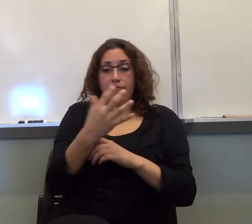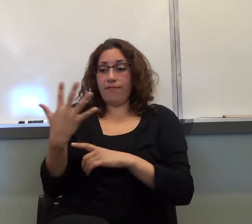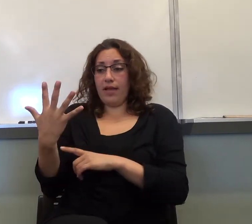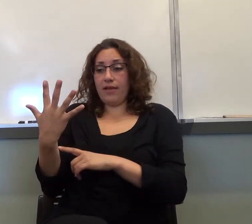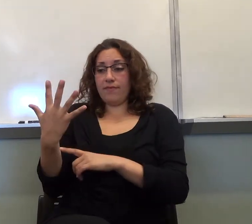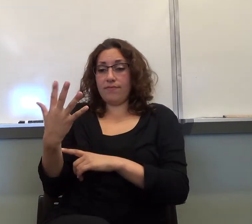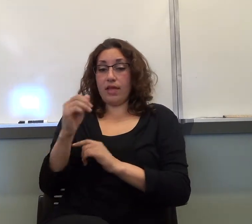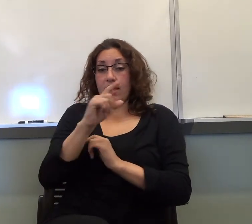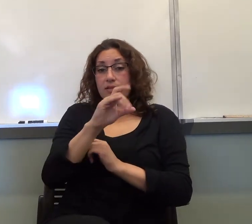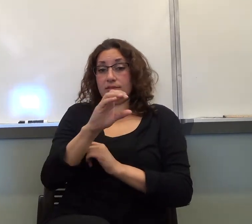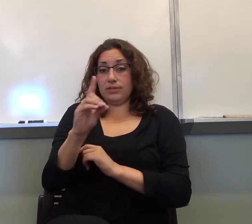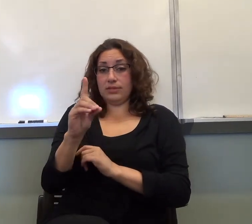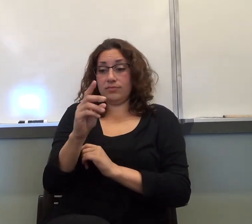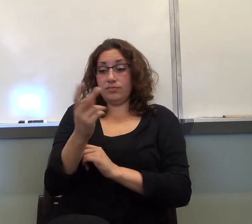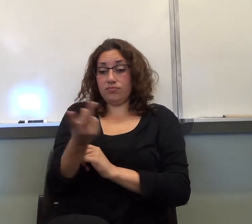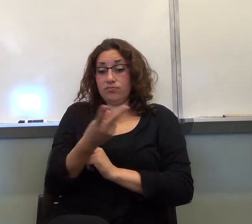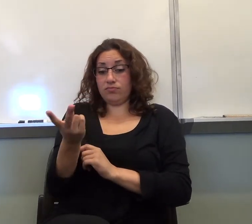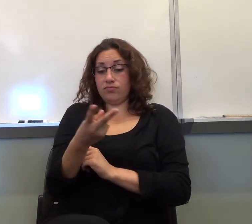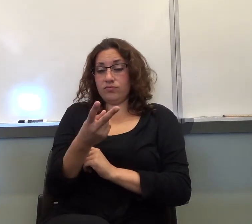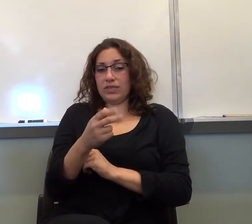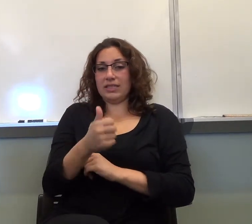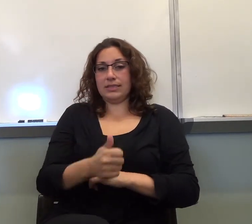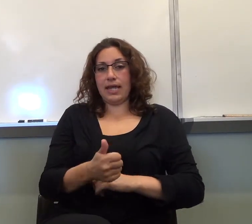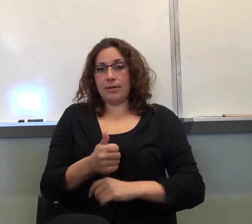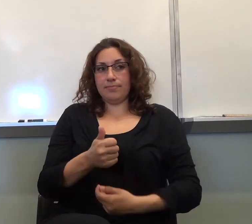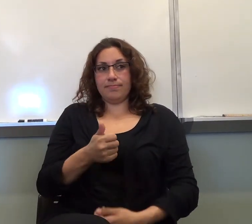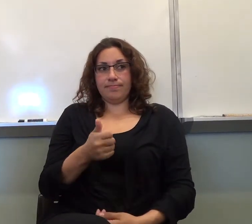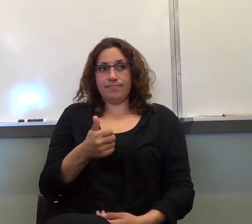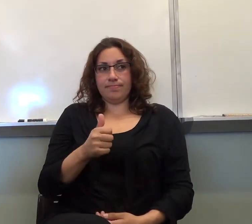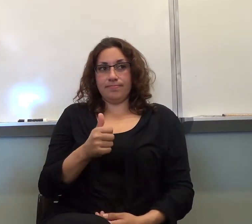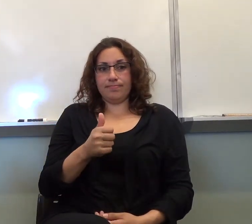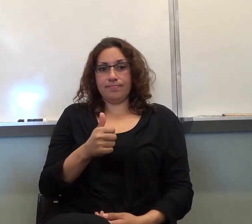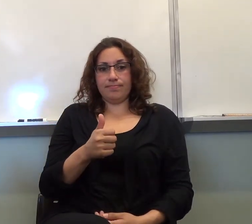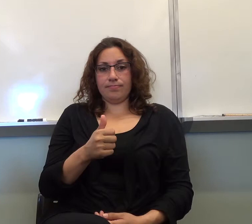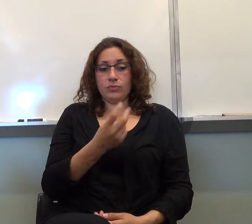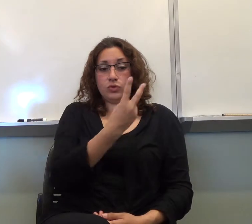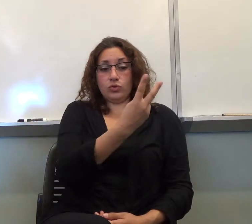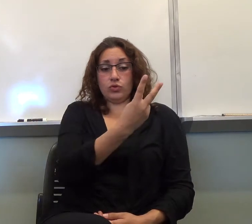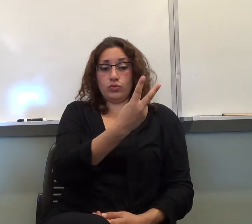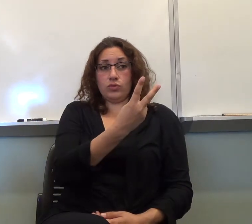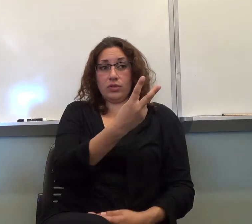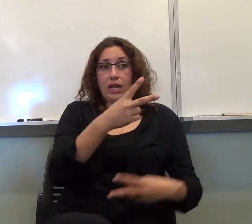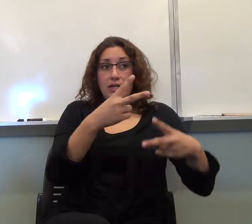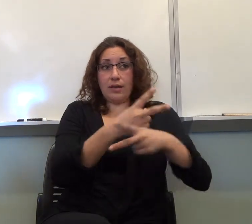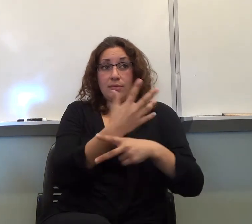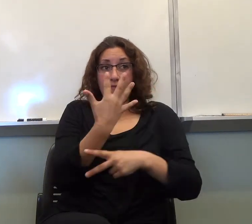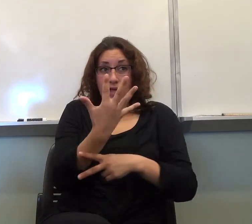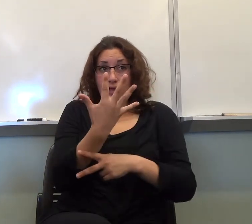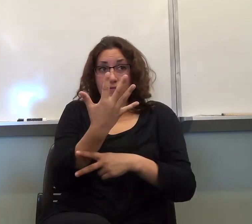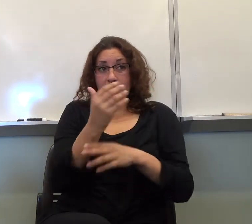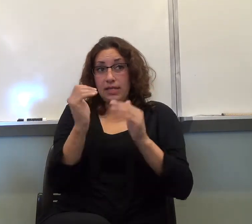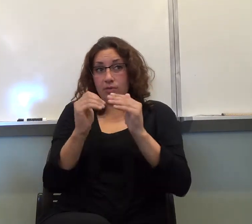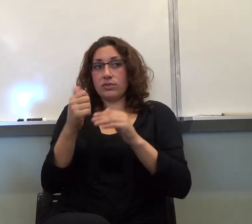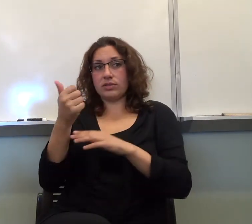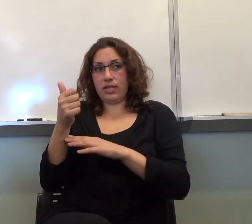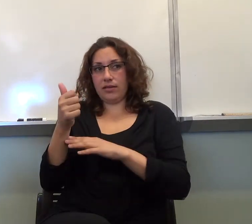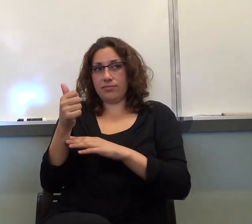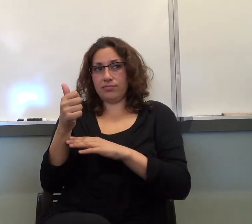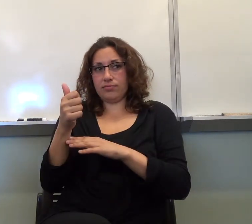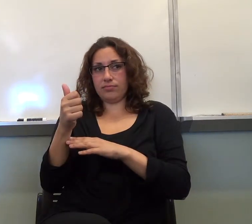to convert to tens. So if we go from a 2 to a 10, we'd have to multiply by 5. And